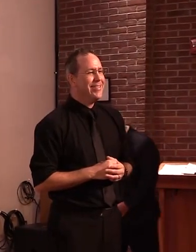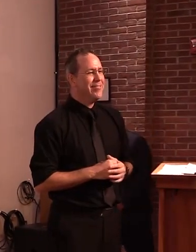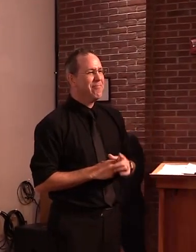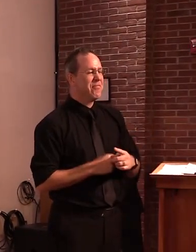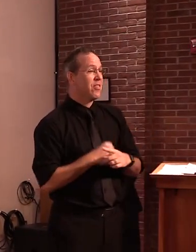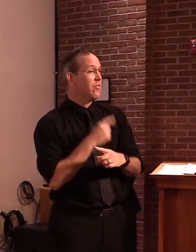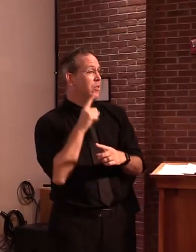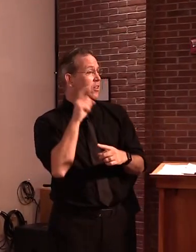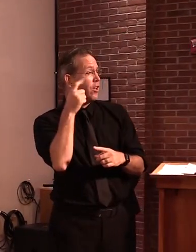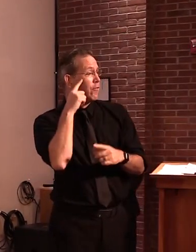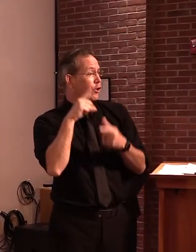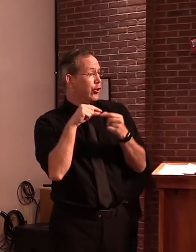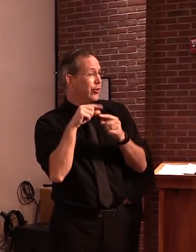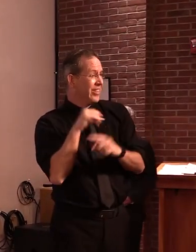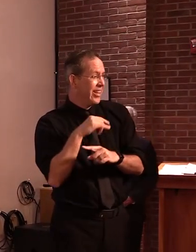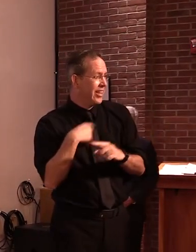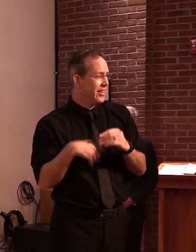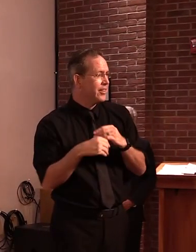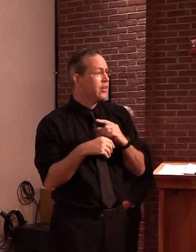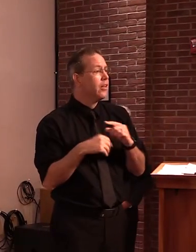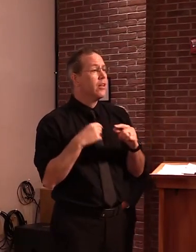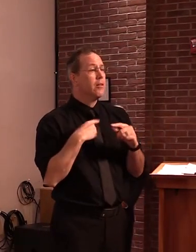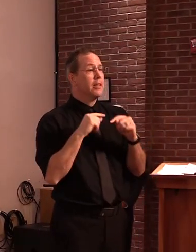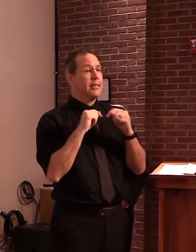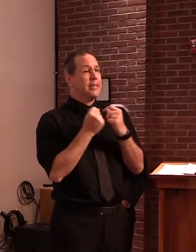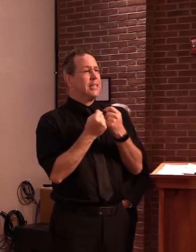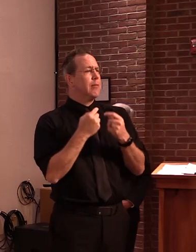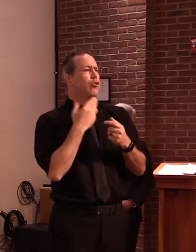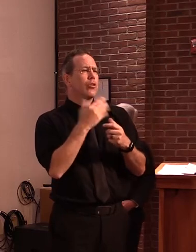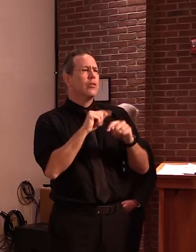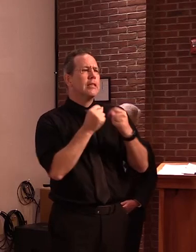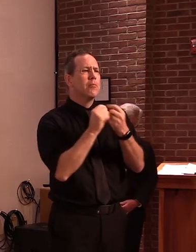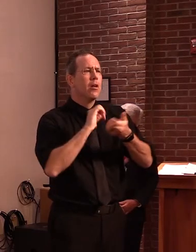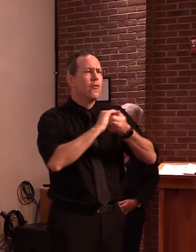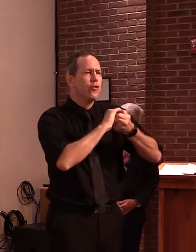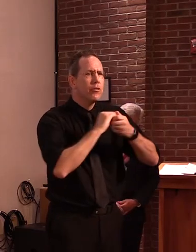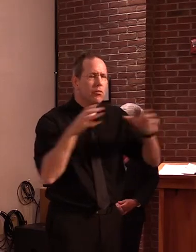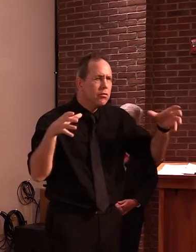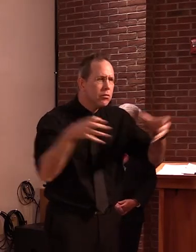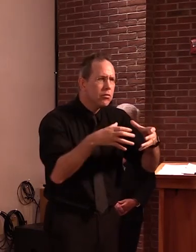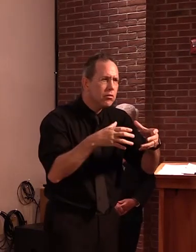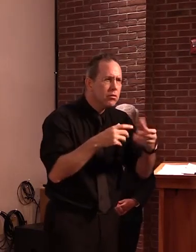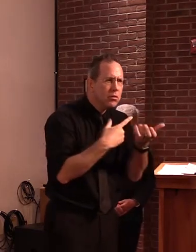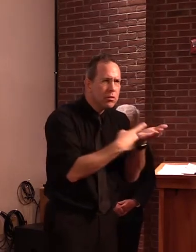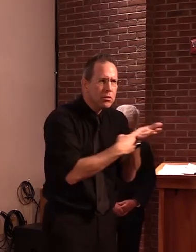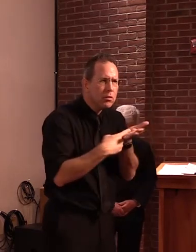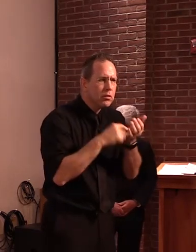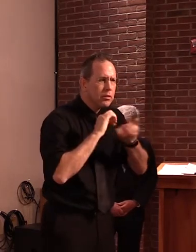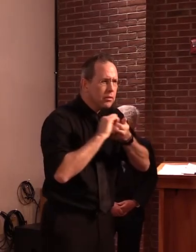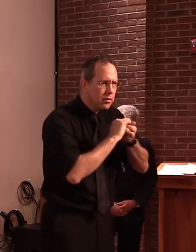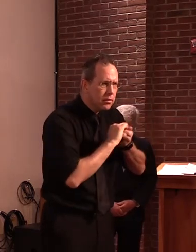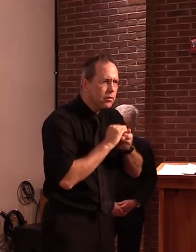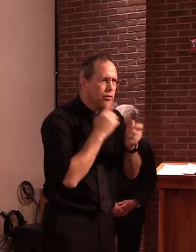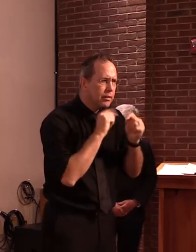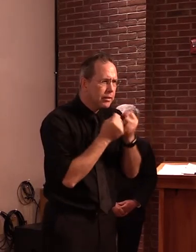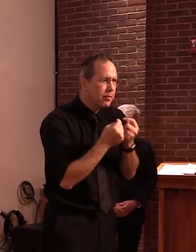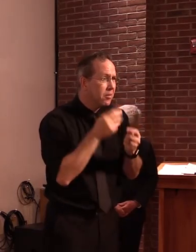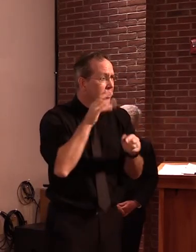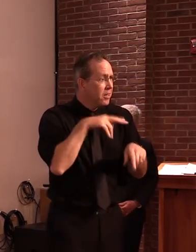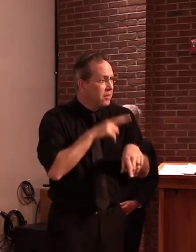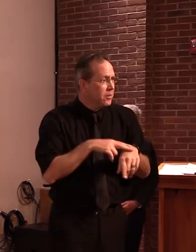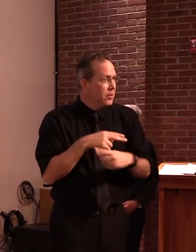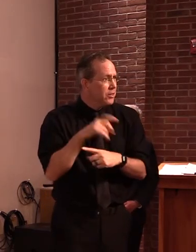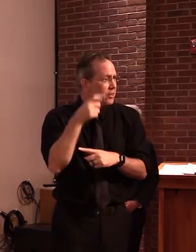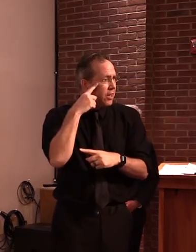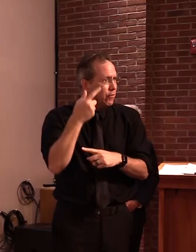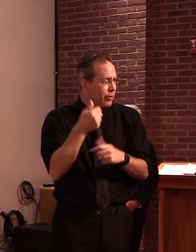it's a team effort. In the end, the governor is still the governor, and he is at the top of